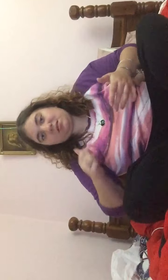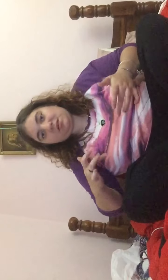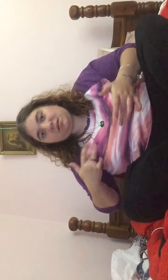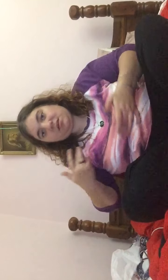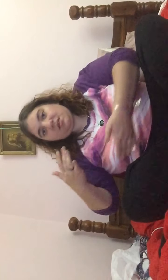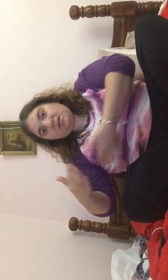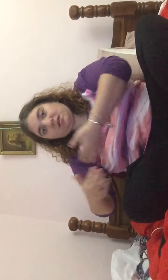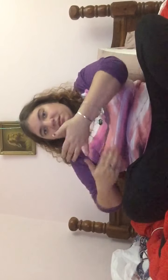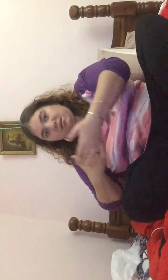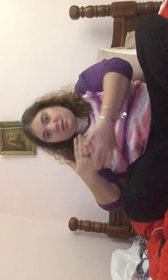and kind.